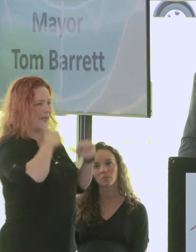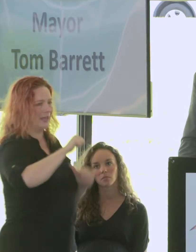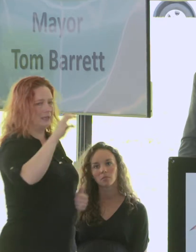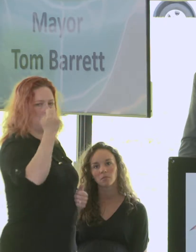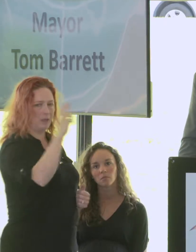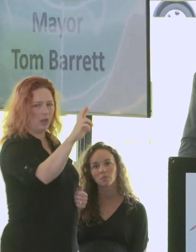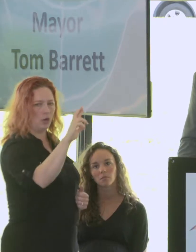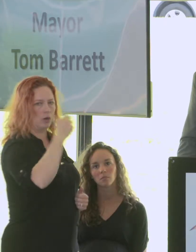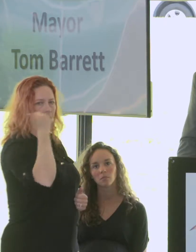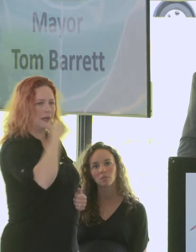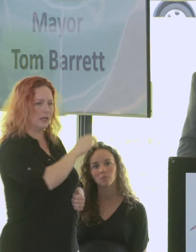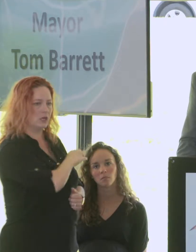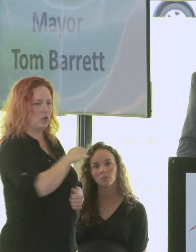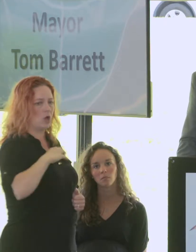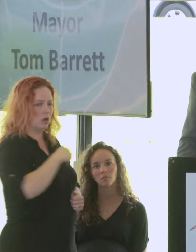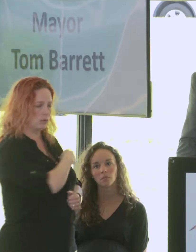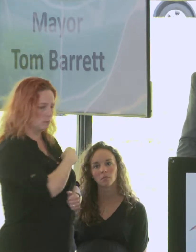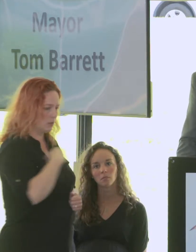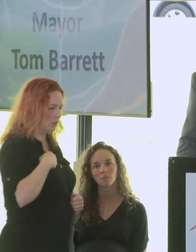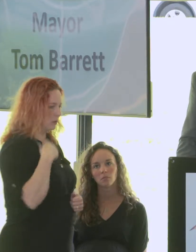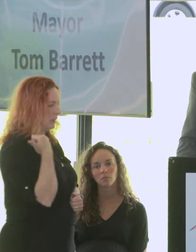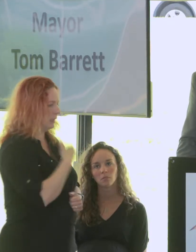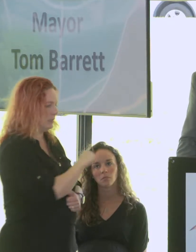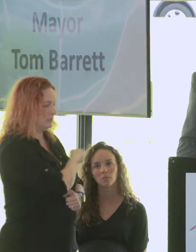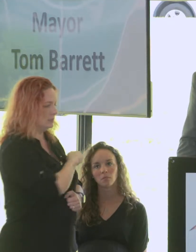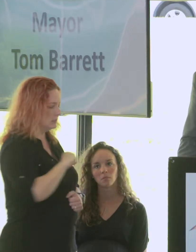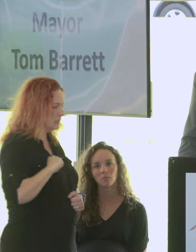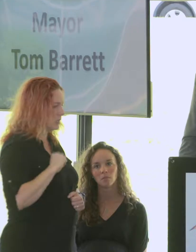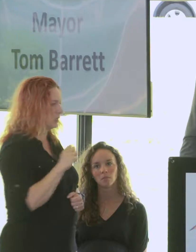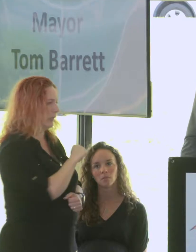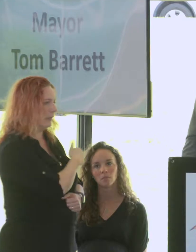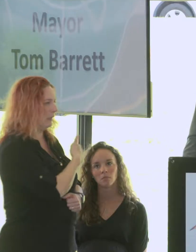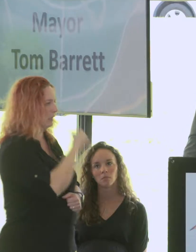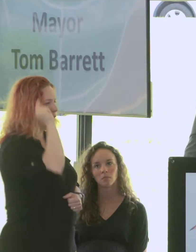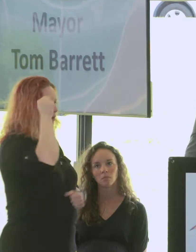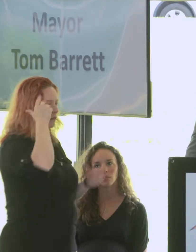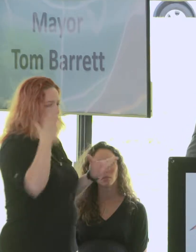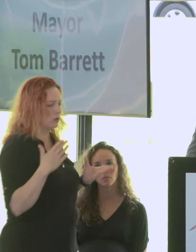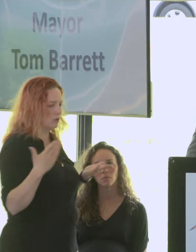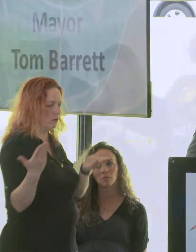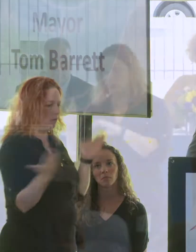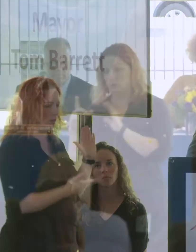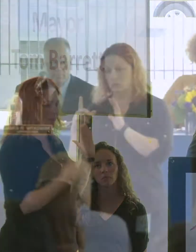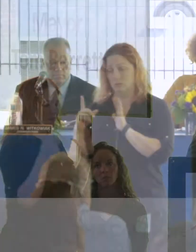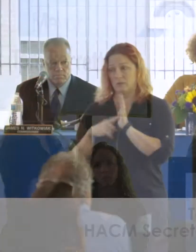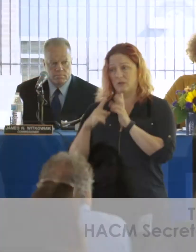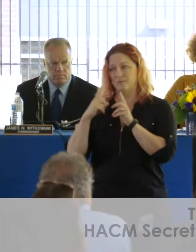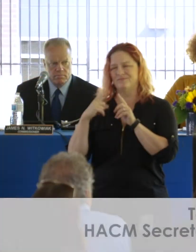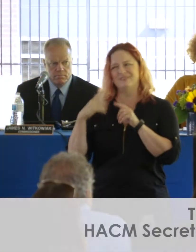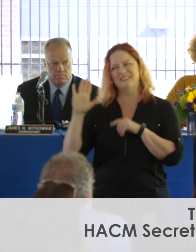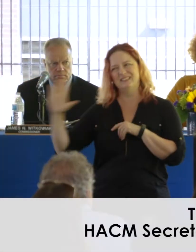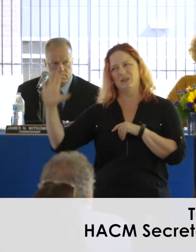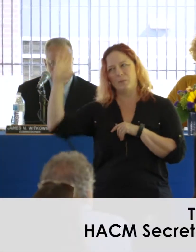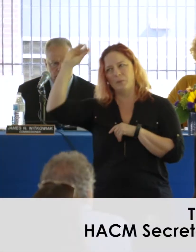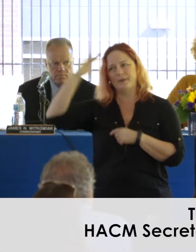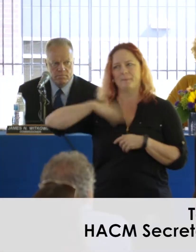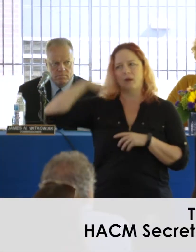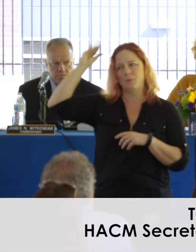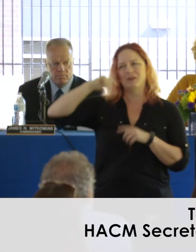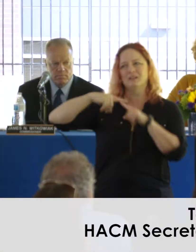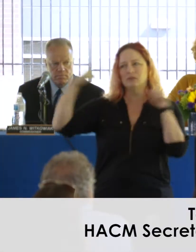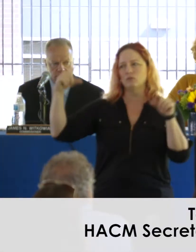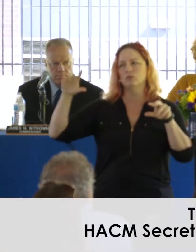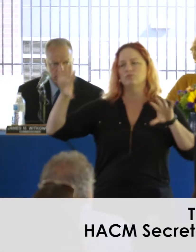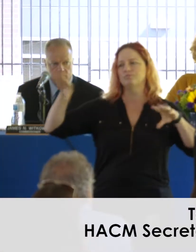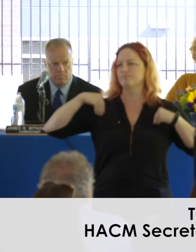of Congress, any senator or governor, and say this is how it can be done. It's not like there's not enough problems out there